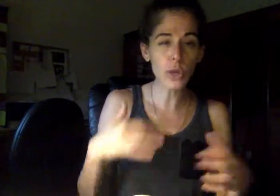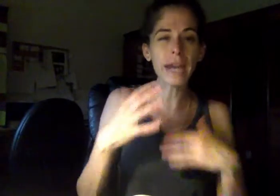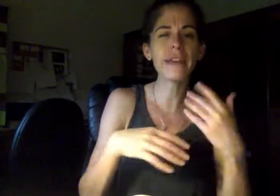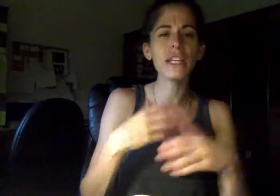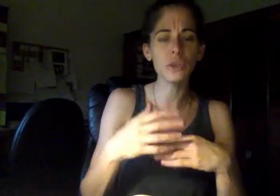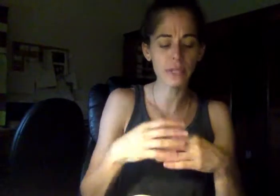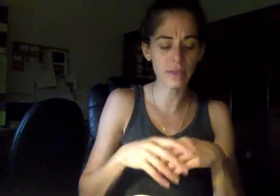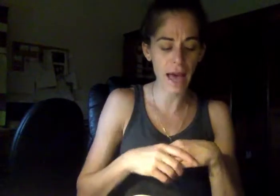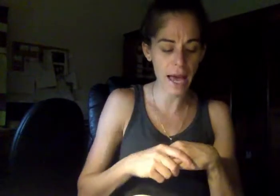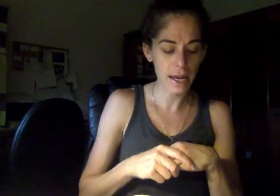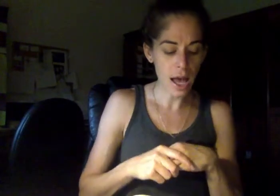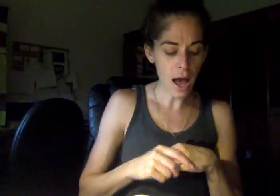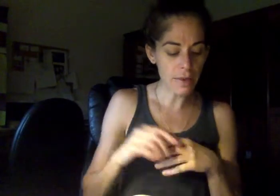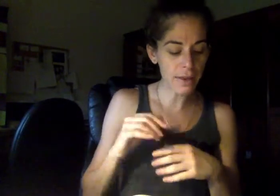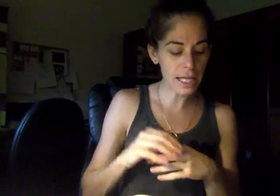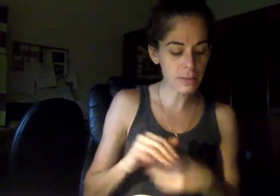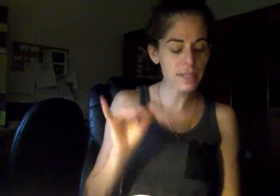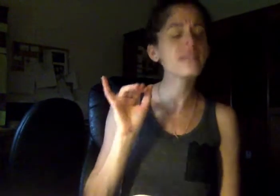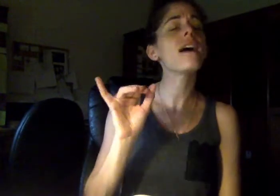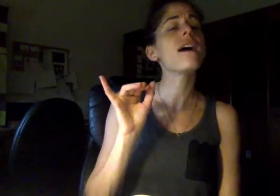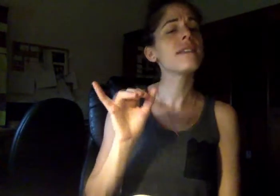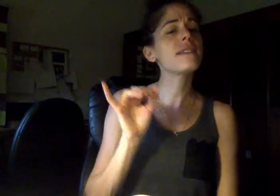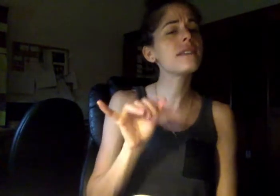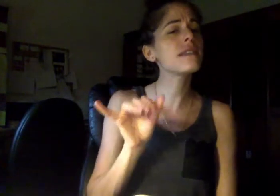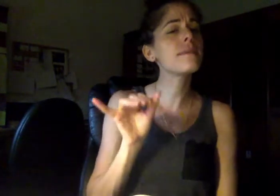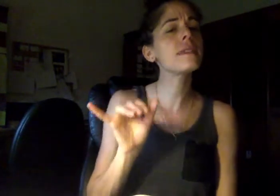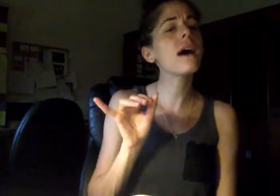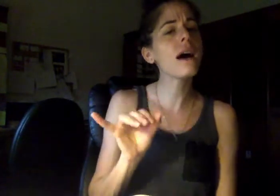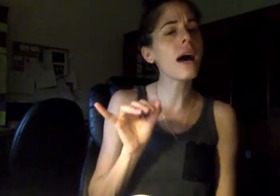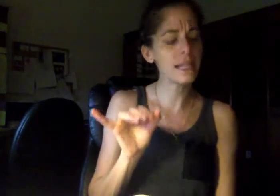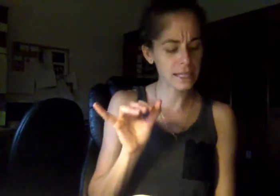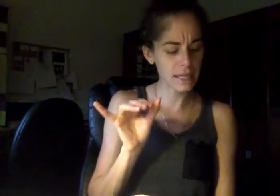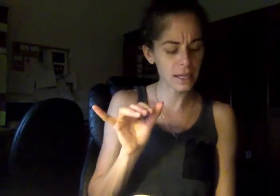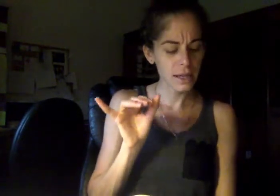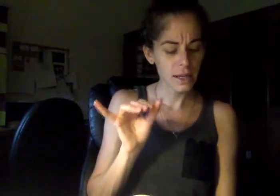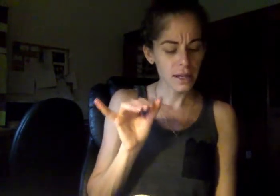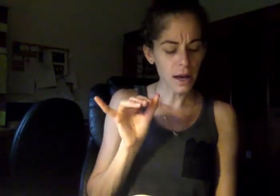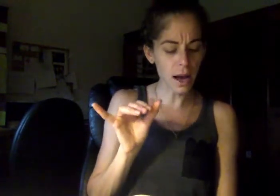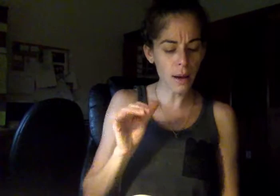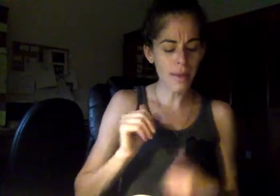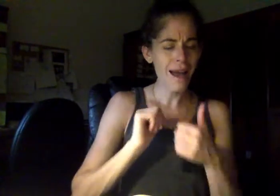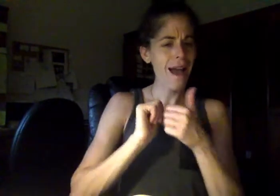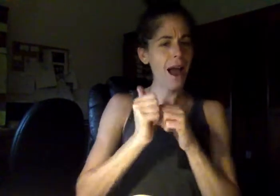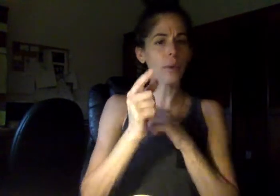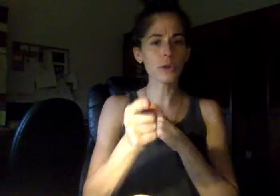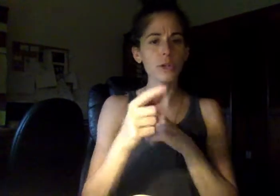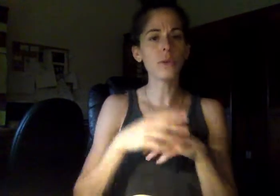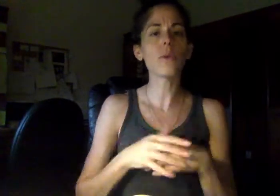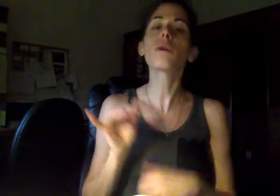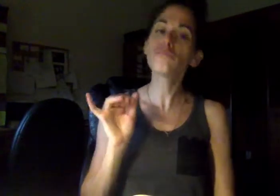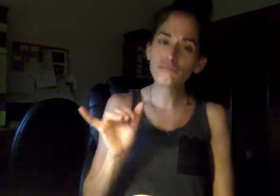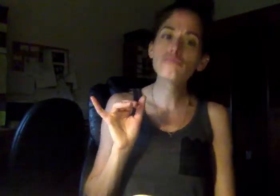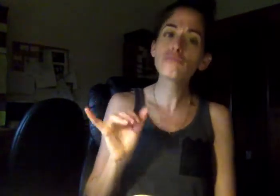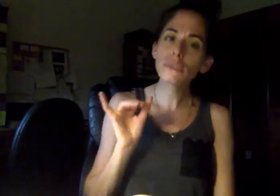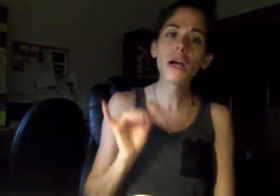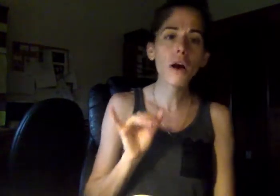of getting used to that. And the last one says, this means, I see. How are you? Or, yeah, all